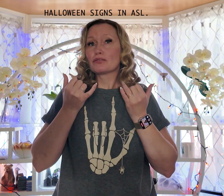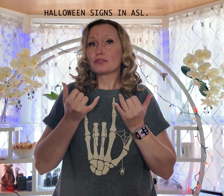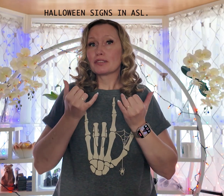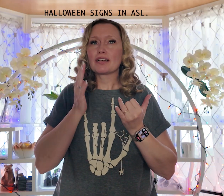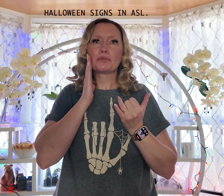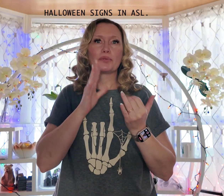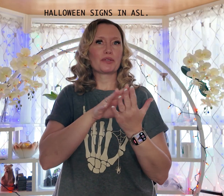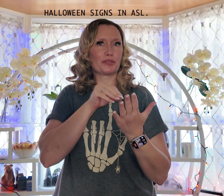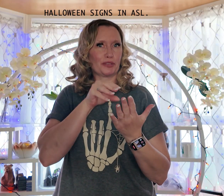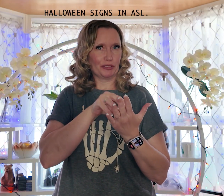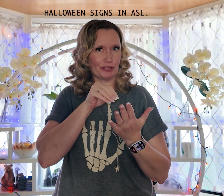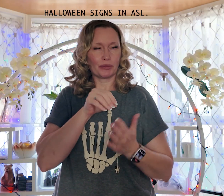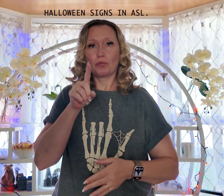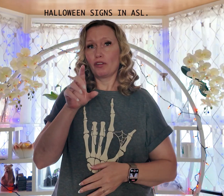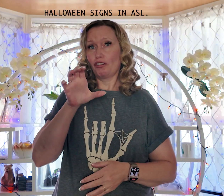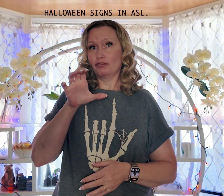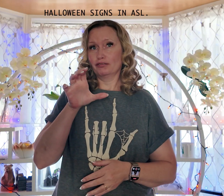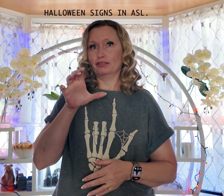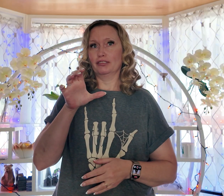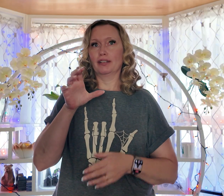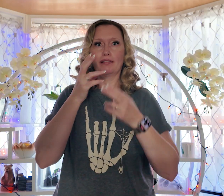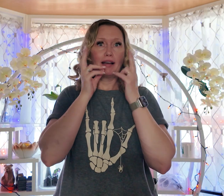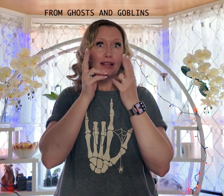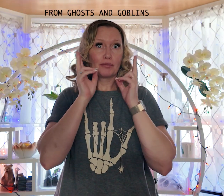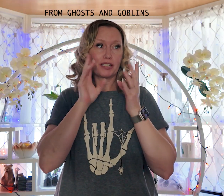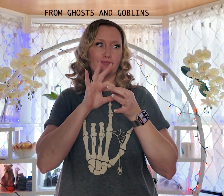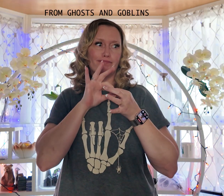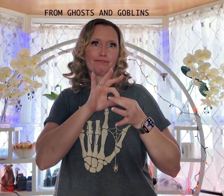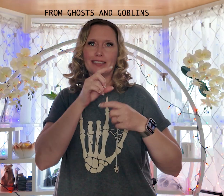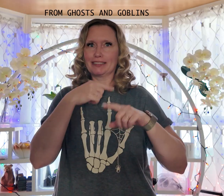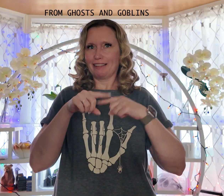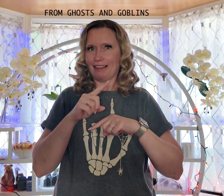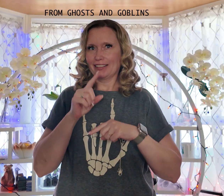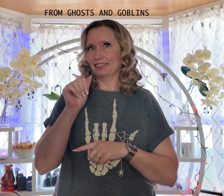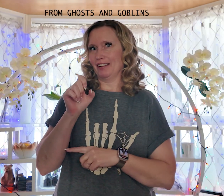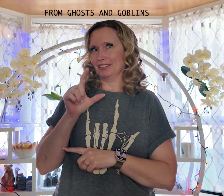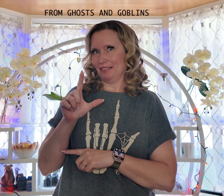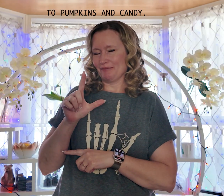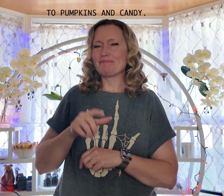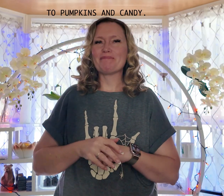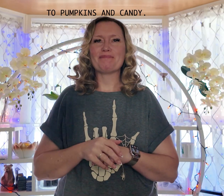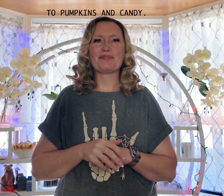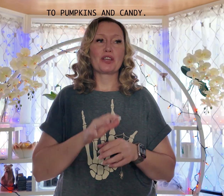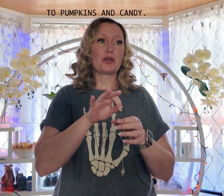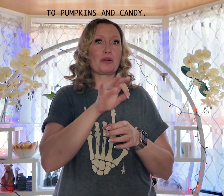Halloween signs in ASL. From ghosts and goblins to pumpkins